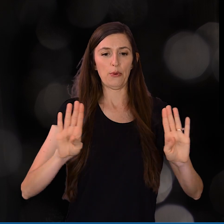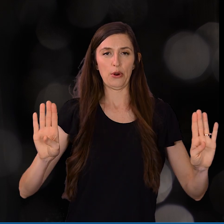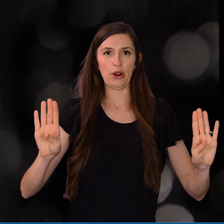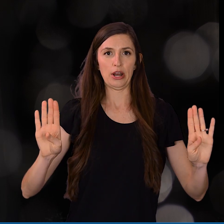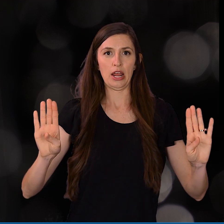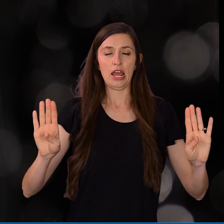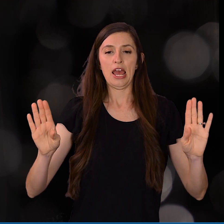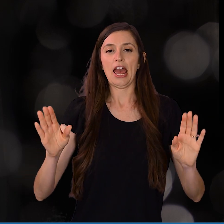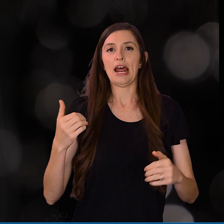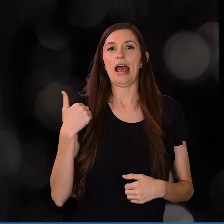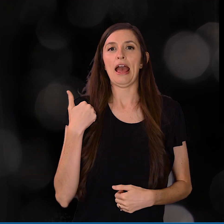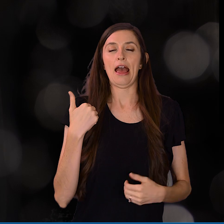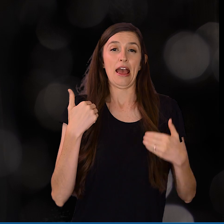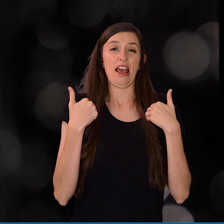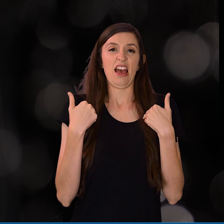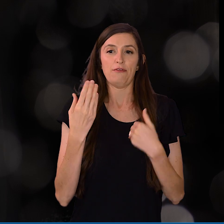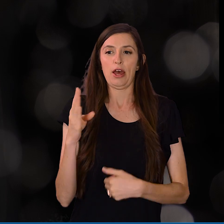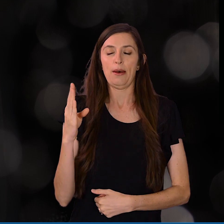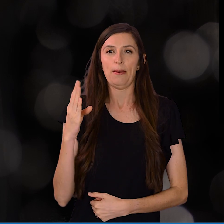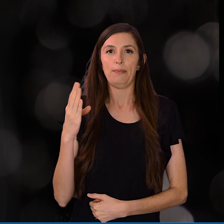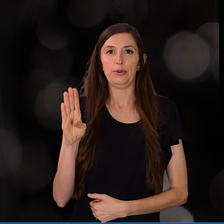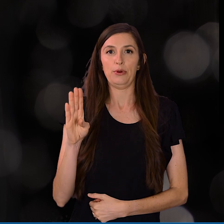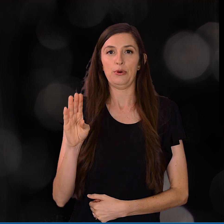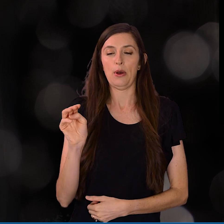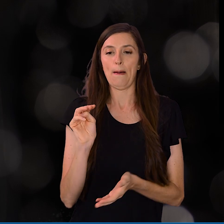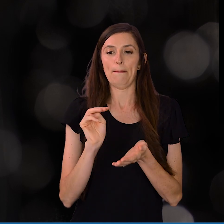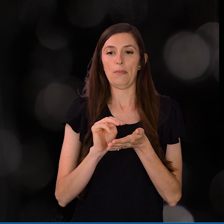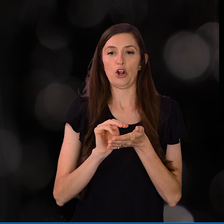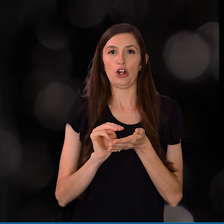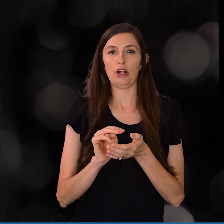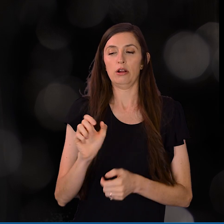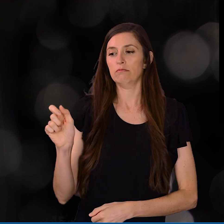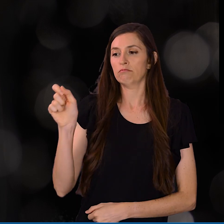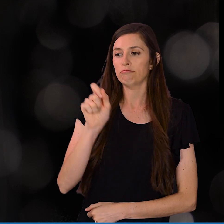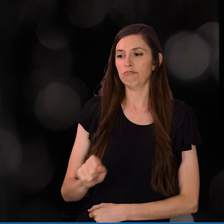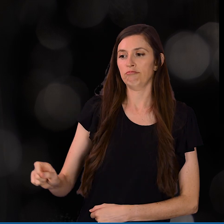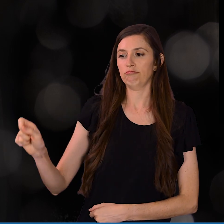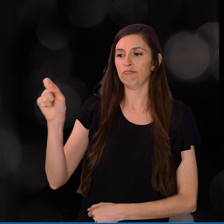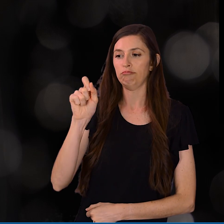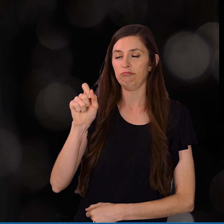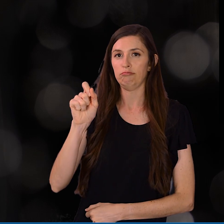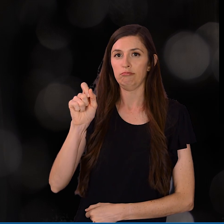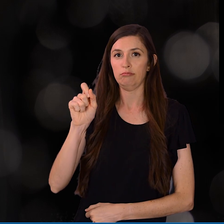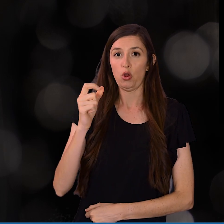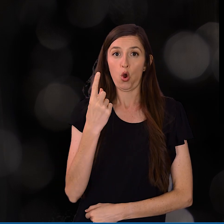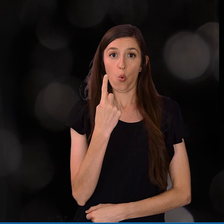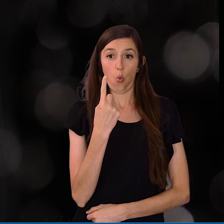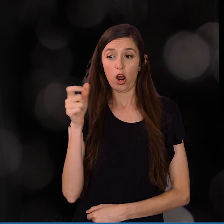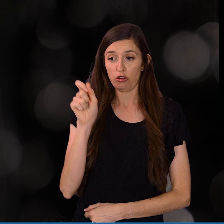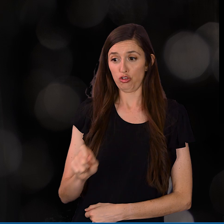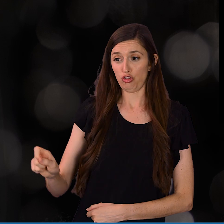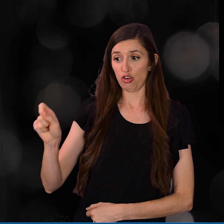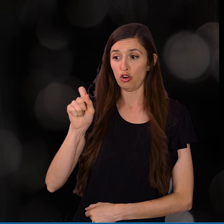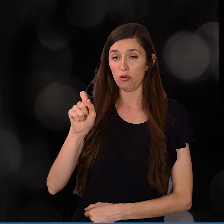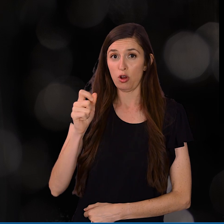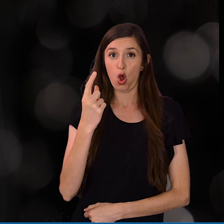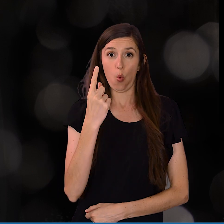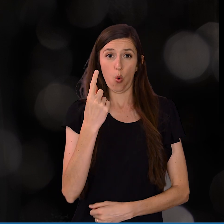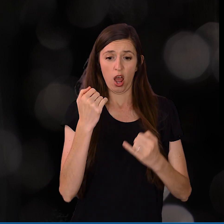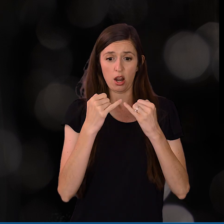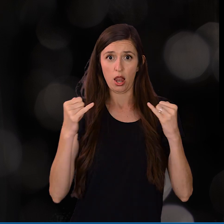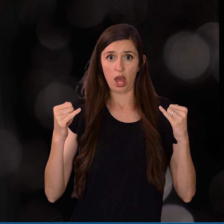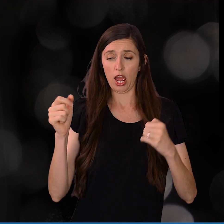whiteboard, and I take a blue marker and draw on the board a blue circle. So you have on the board one circle that is encompassed by